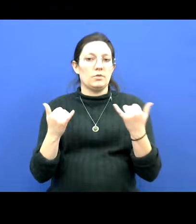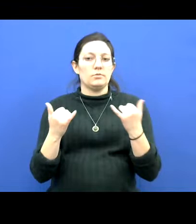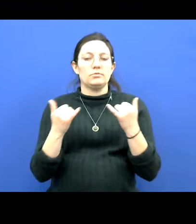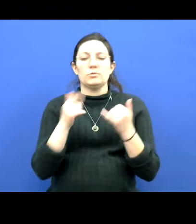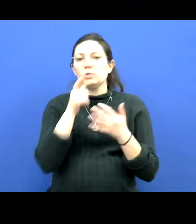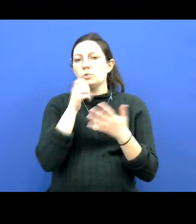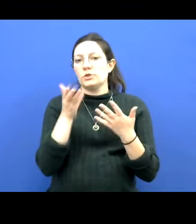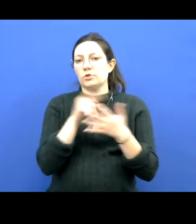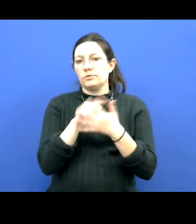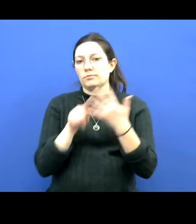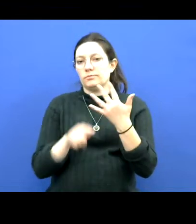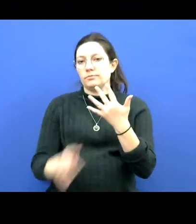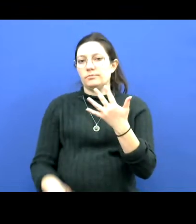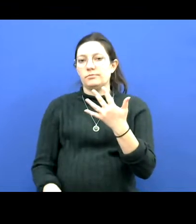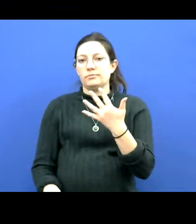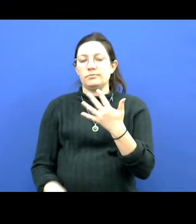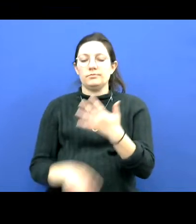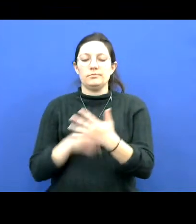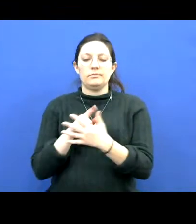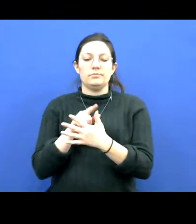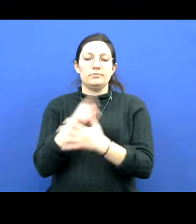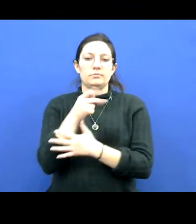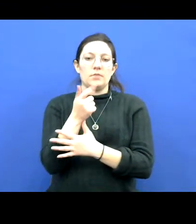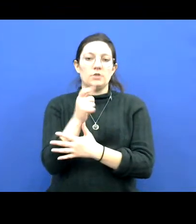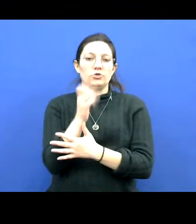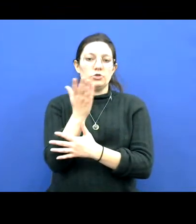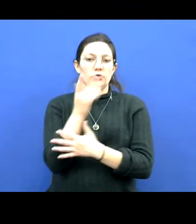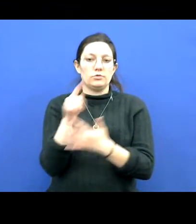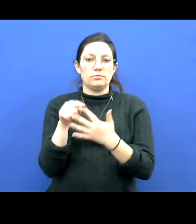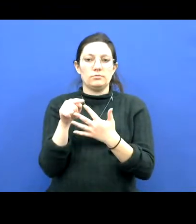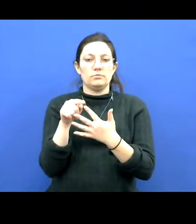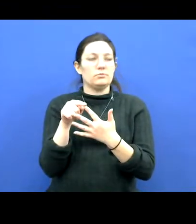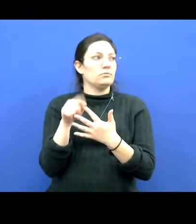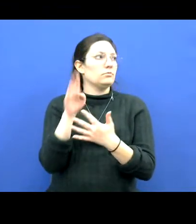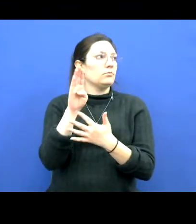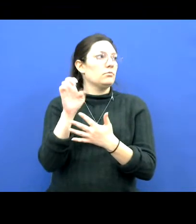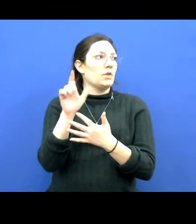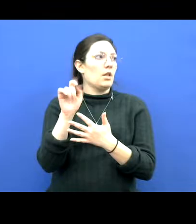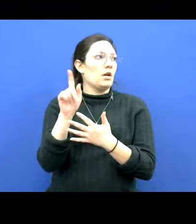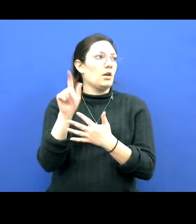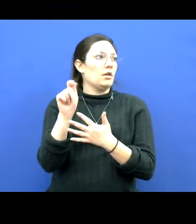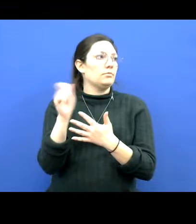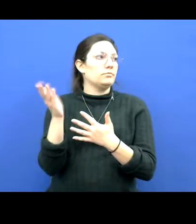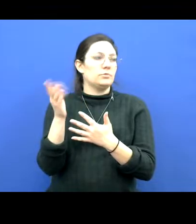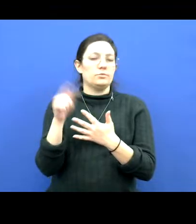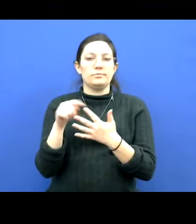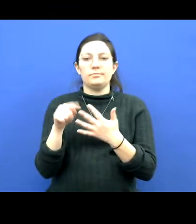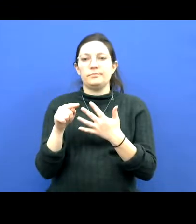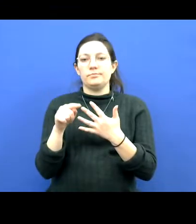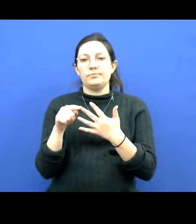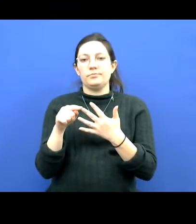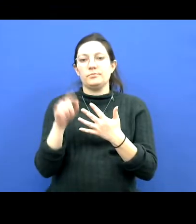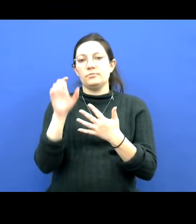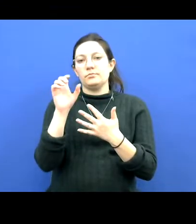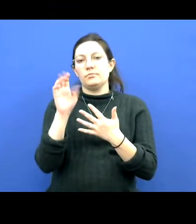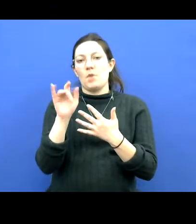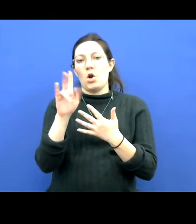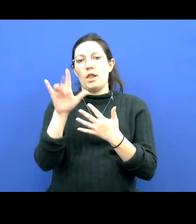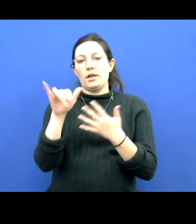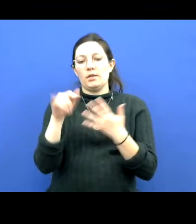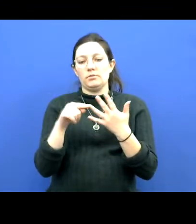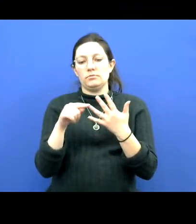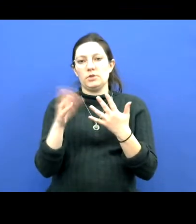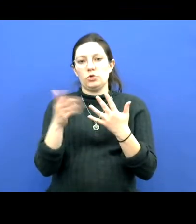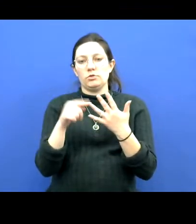roll. Councilmember Page, Here. Councilmember Belanca, Here. Councilmember Barley,